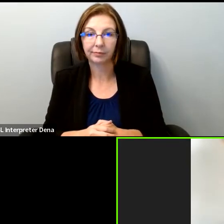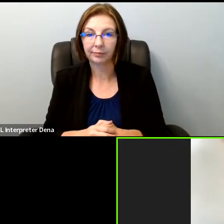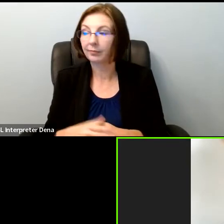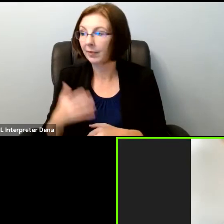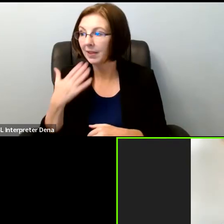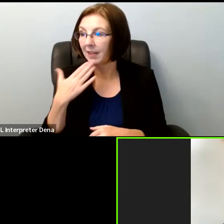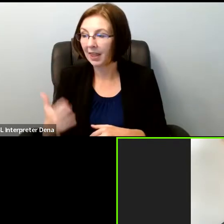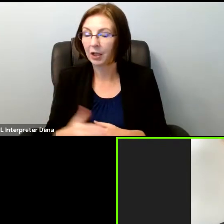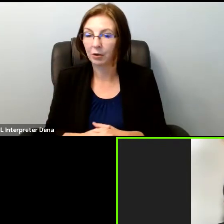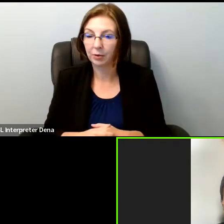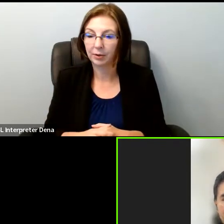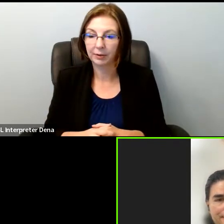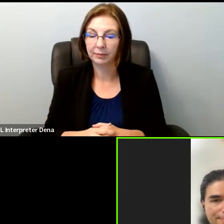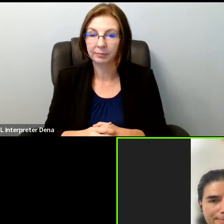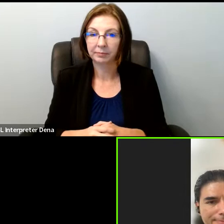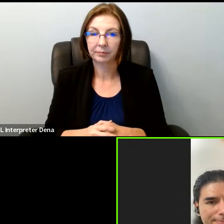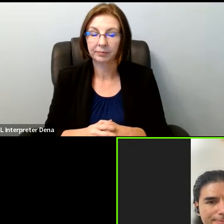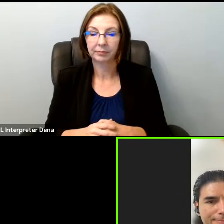much.